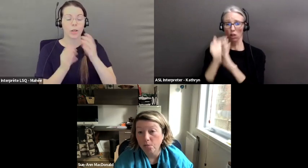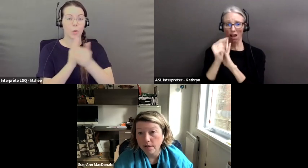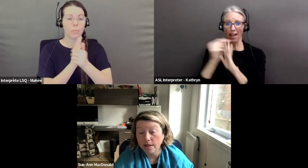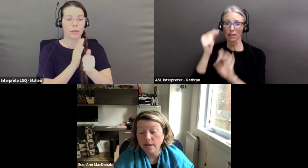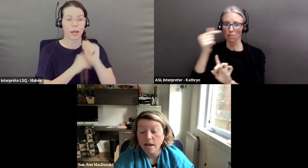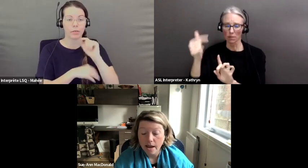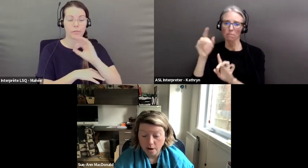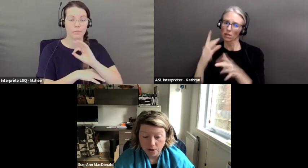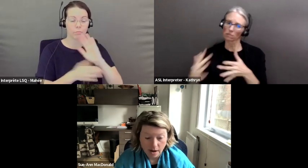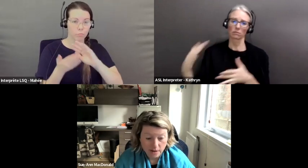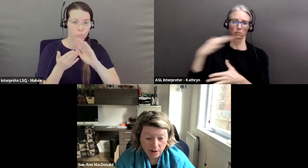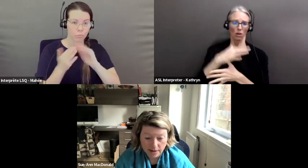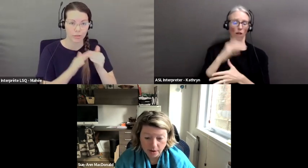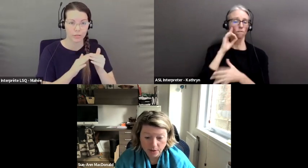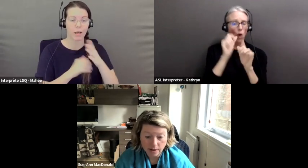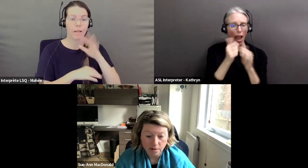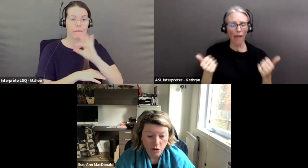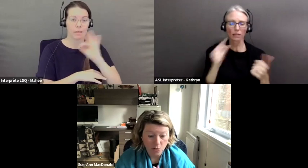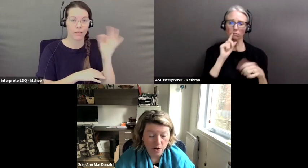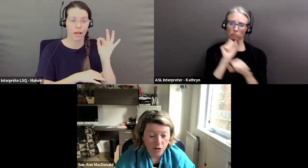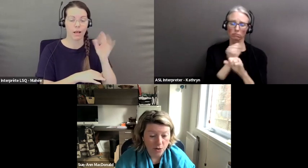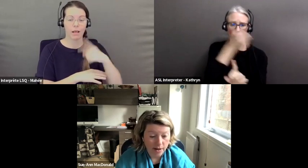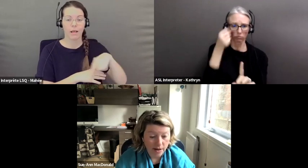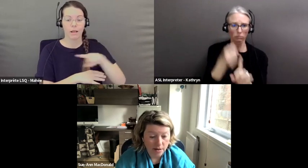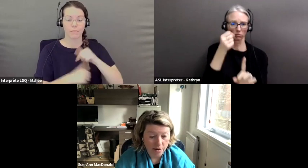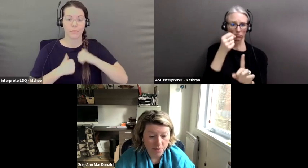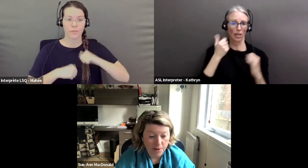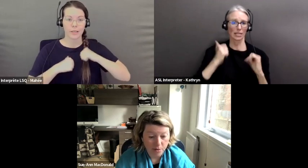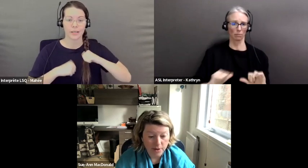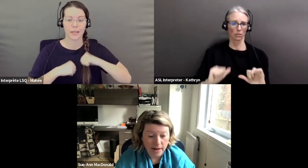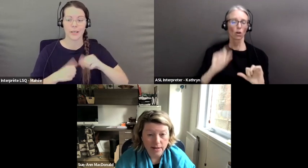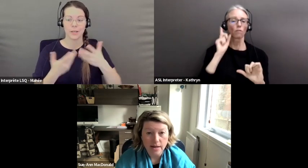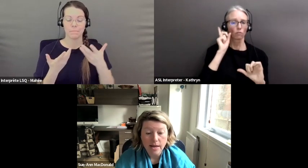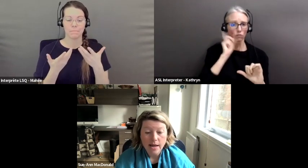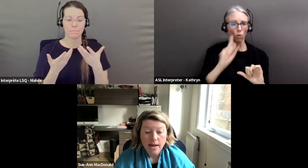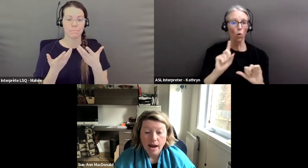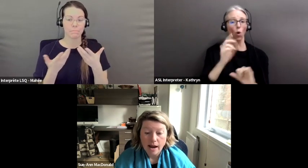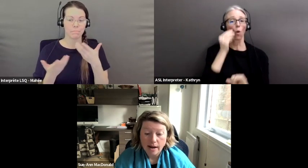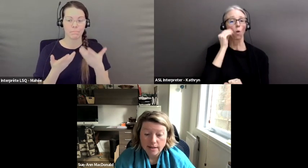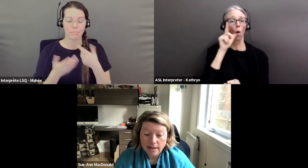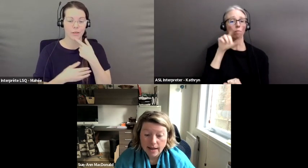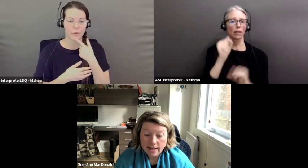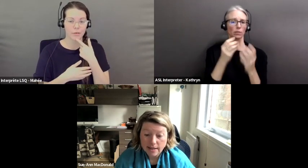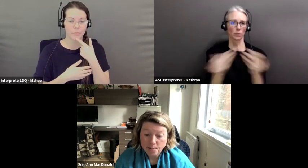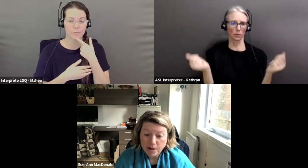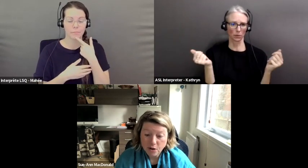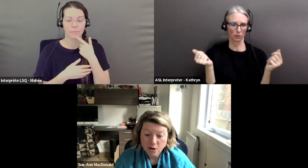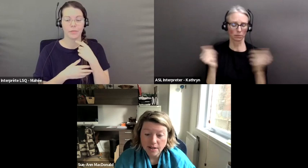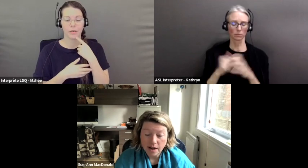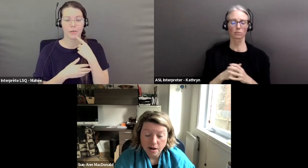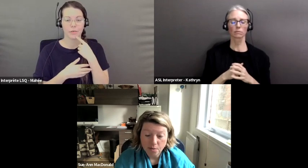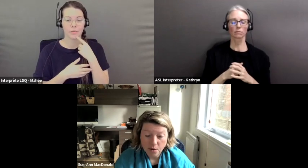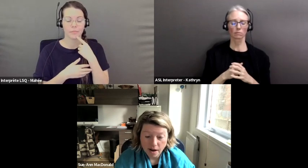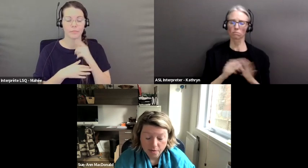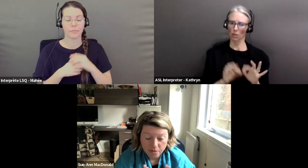to address homelessness and realize the right to housing. We just wanted to say that from the outset. Today's